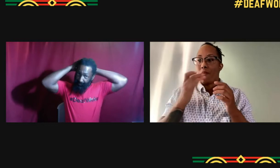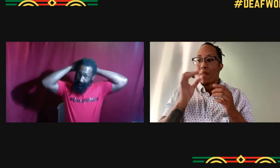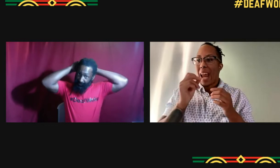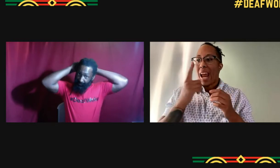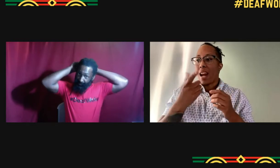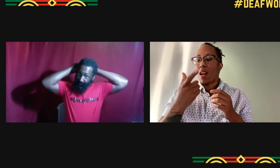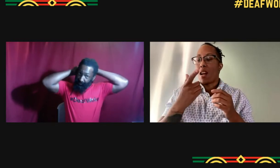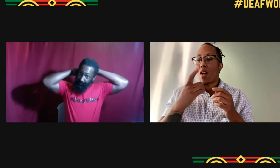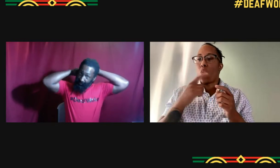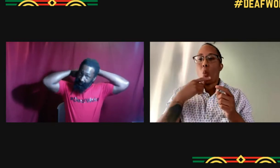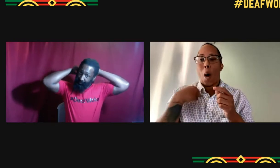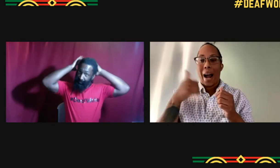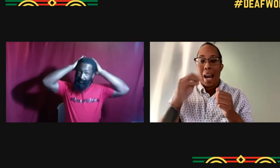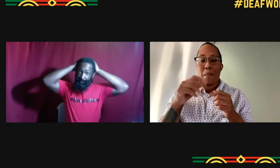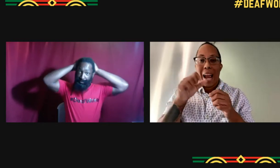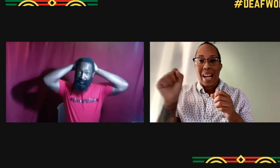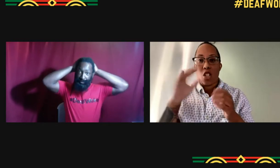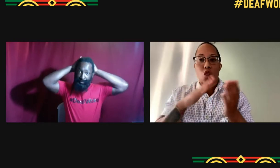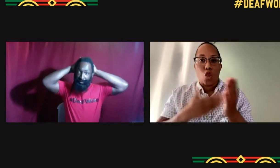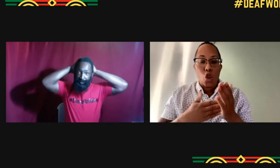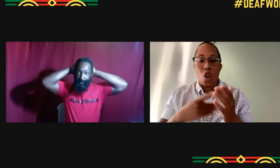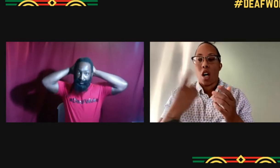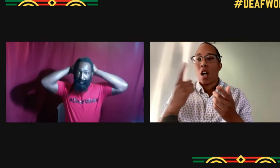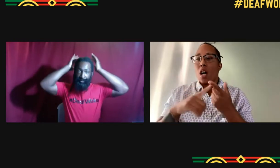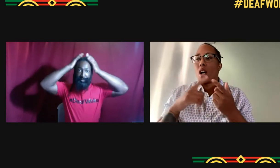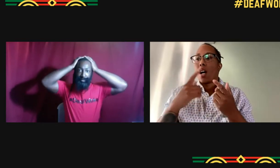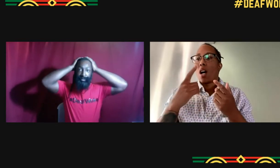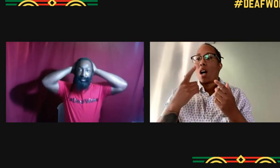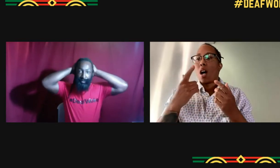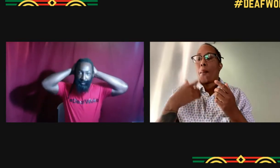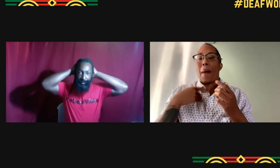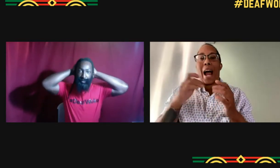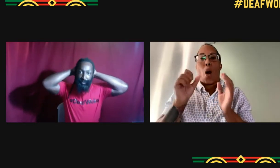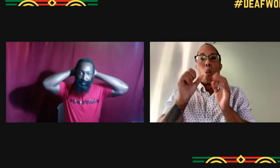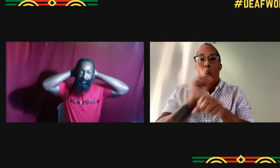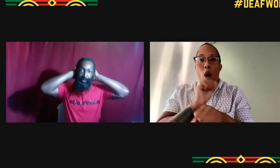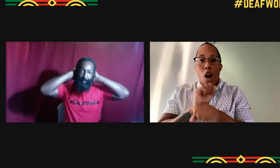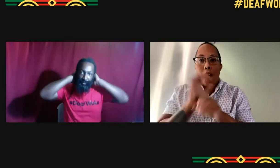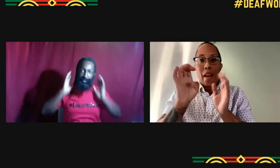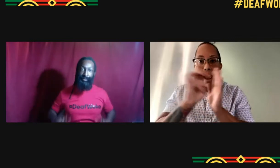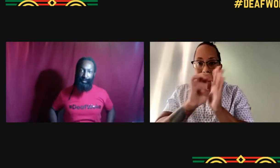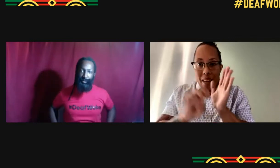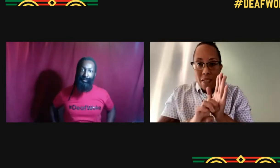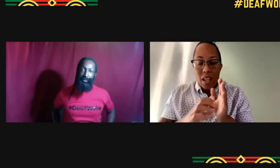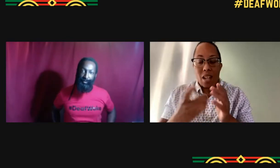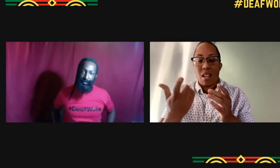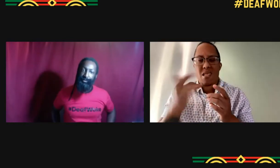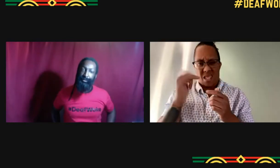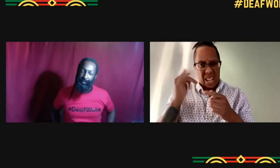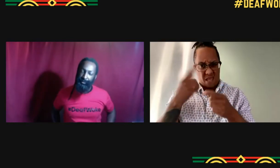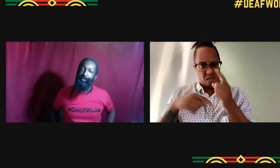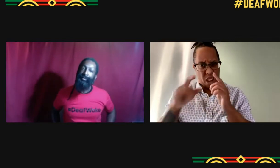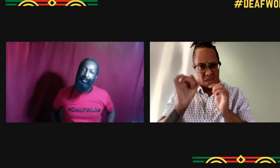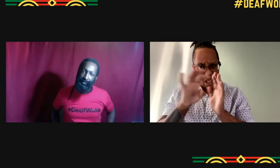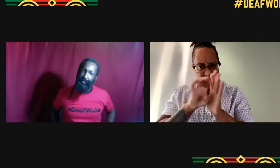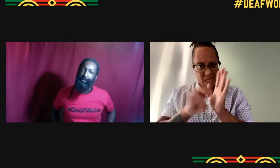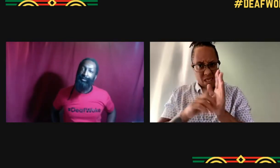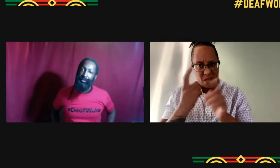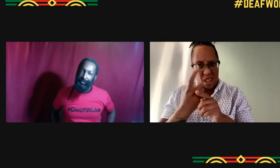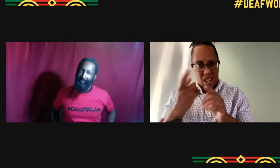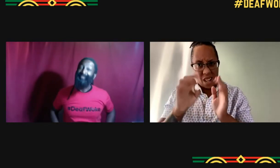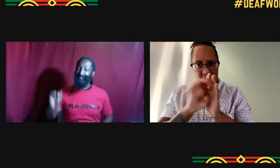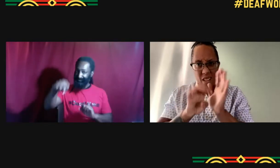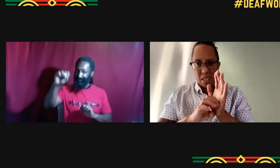to me. You know, their impact, you know, they taught me how to be a cook. They taught me about my